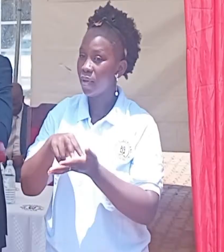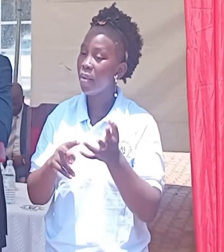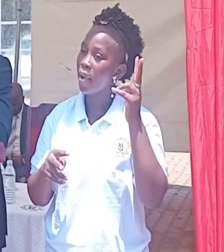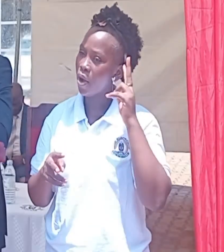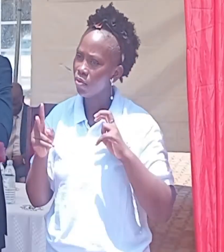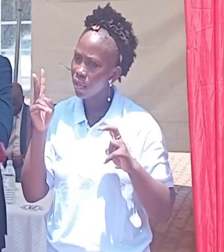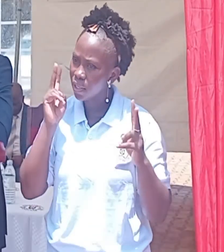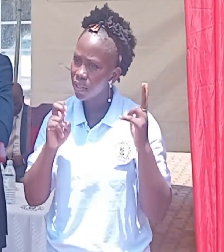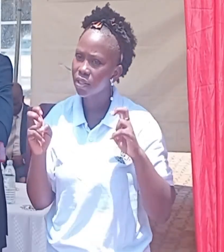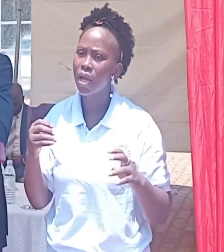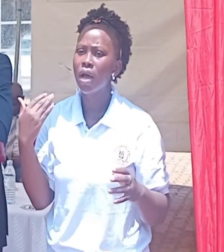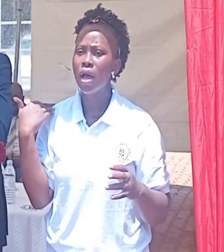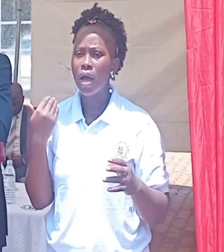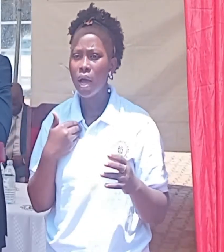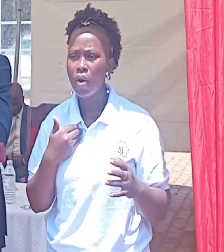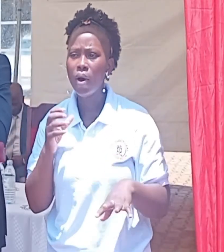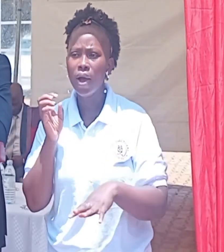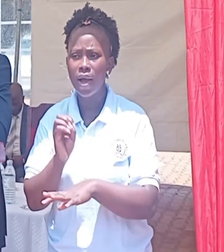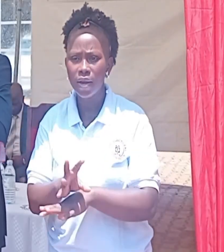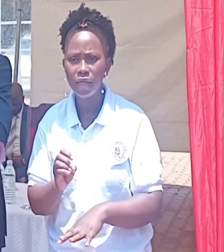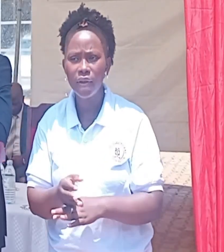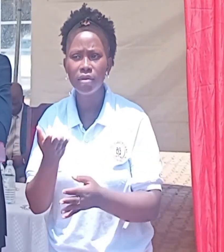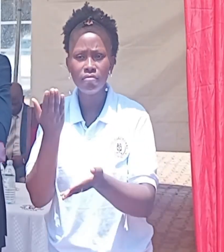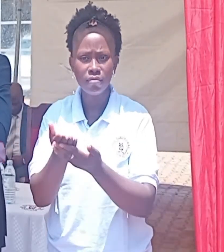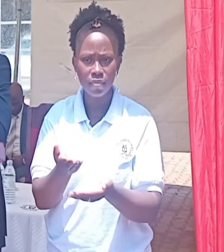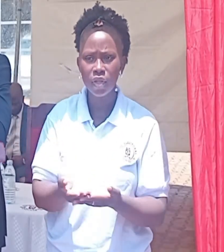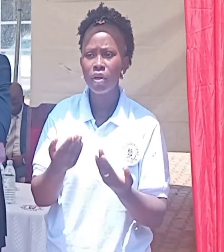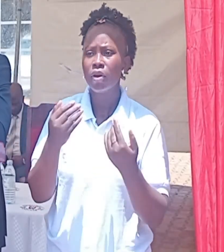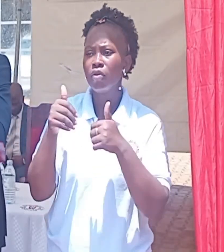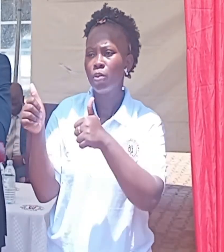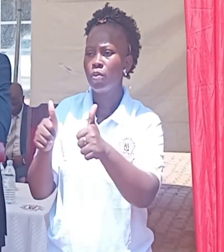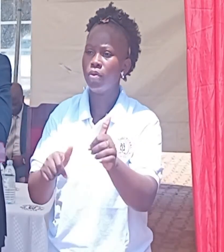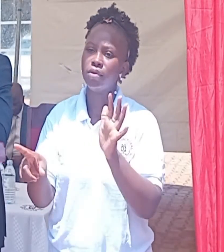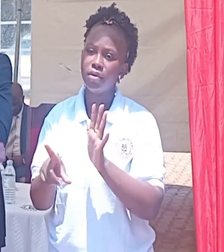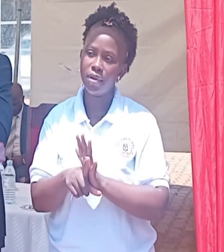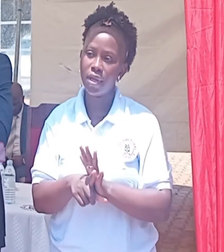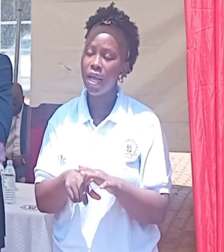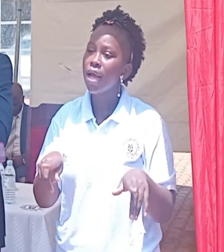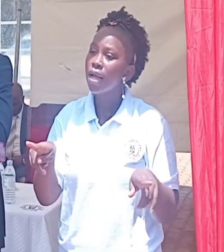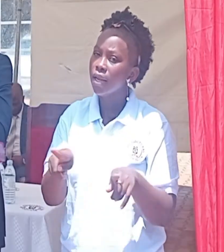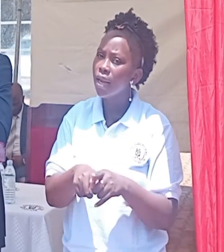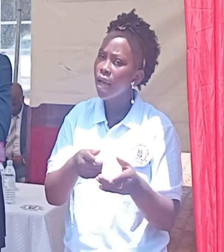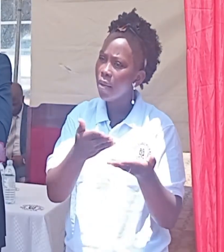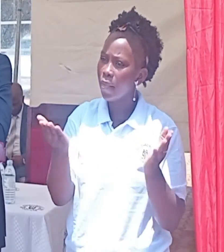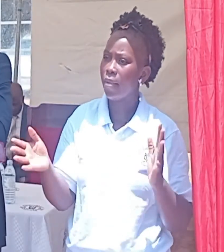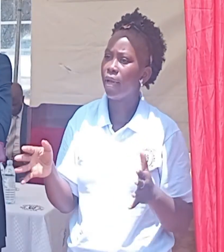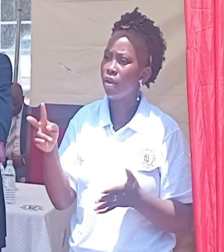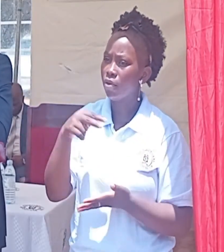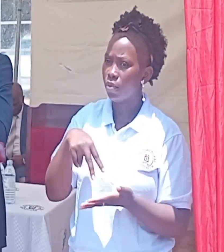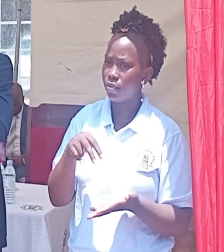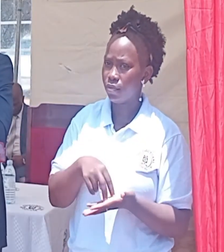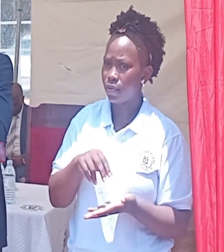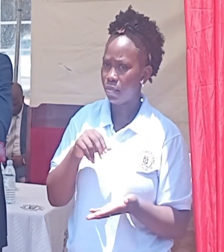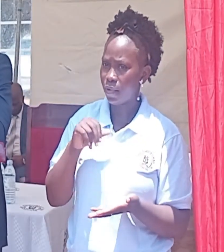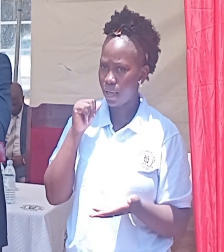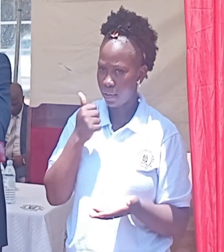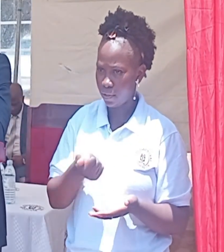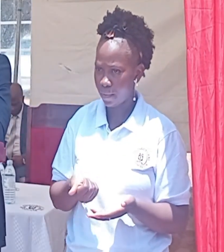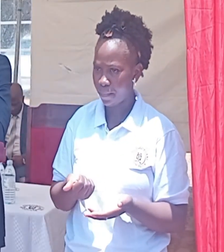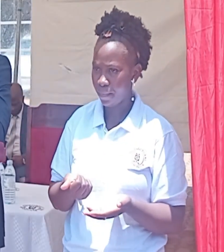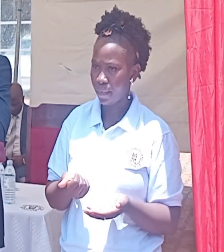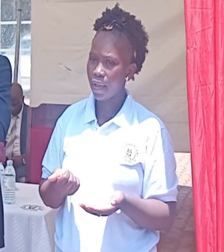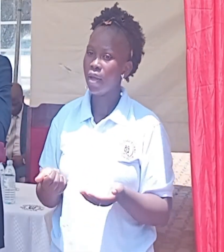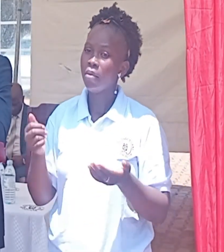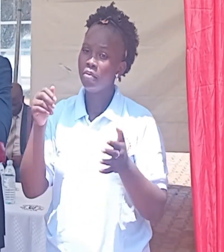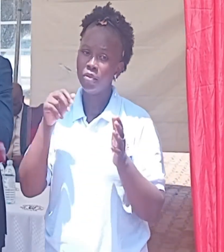baawuliriza okukunga kwaffe nga tubasaba mugondera amateeka. Namwe bagenda okusunsula mu lunaku lw'enkya bifu